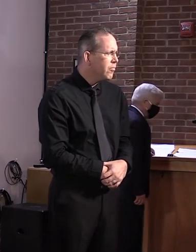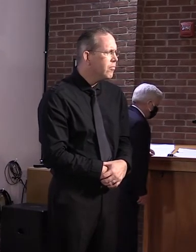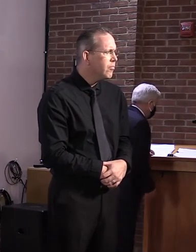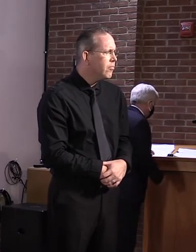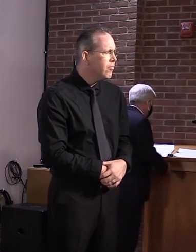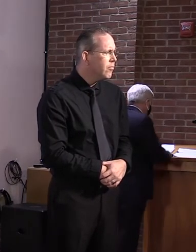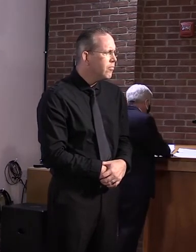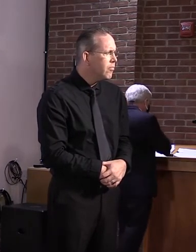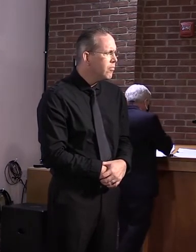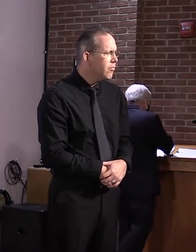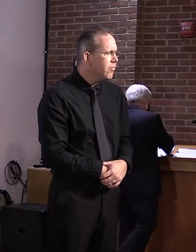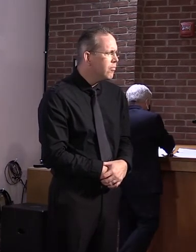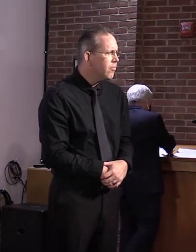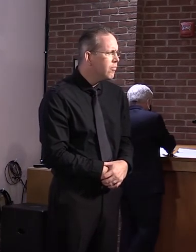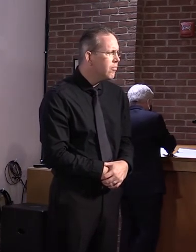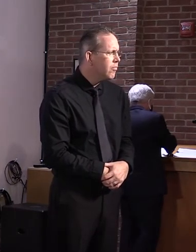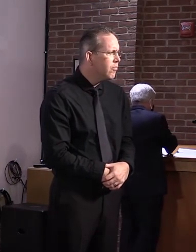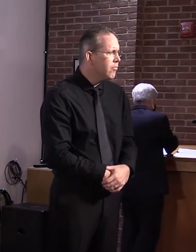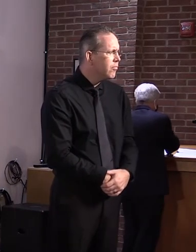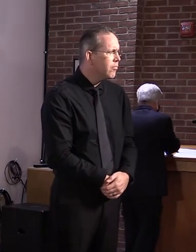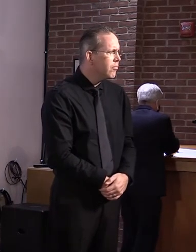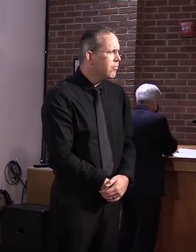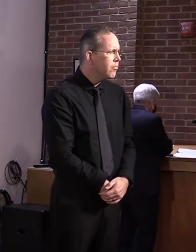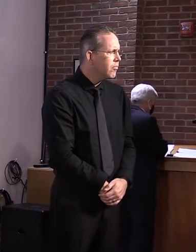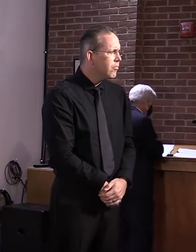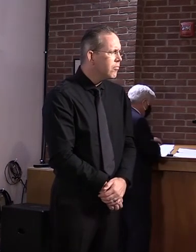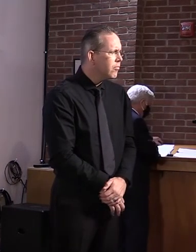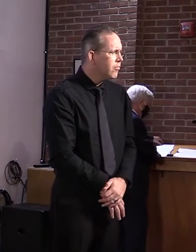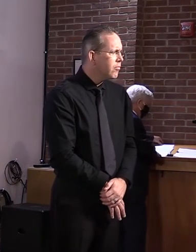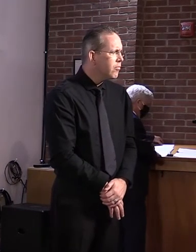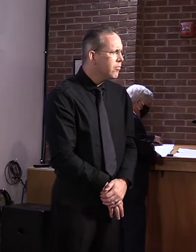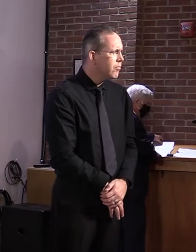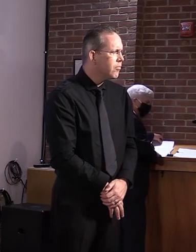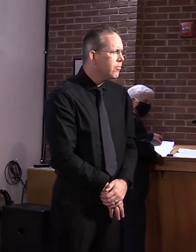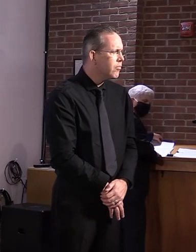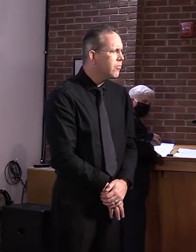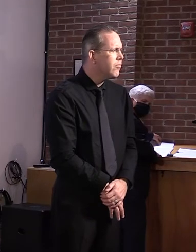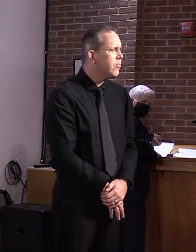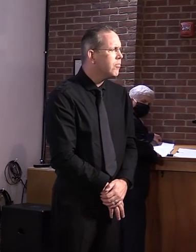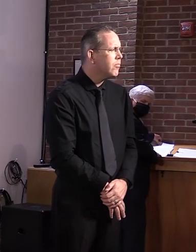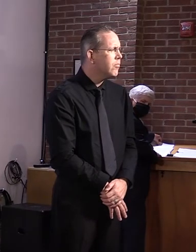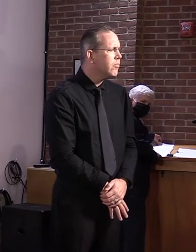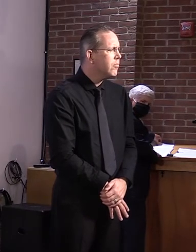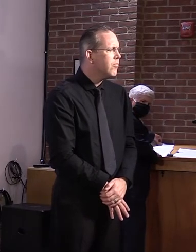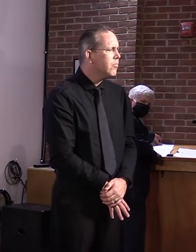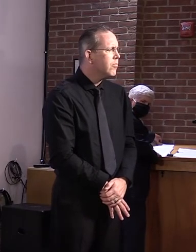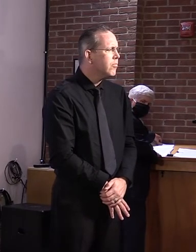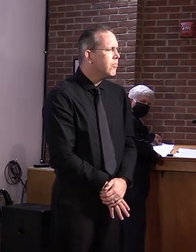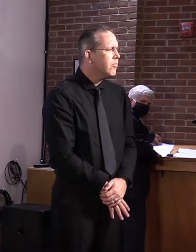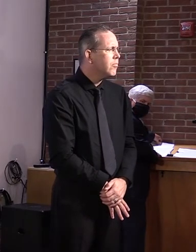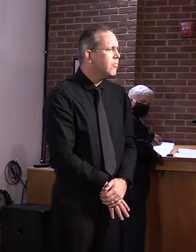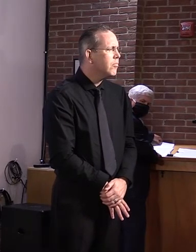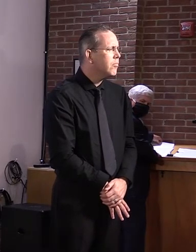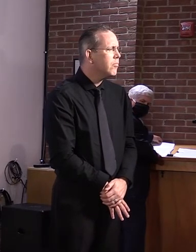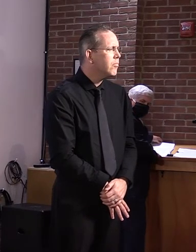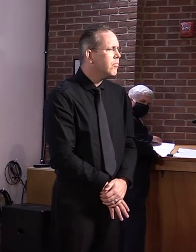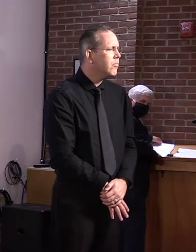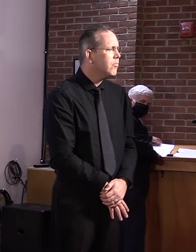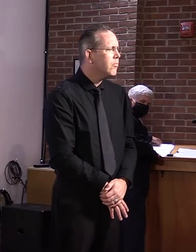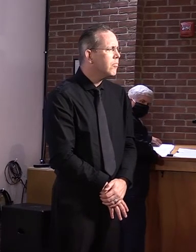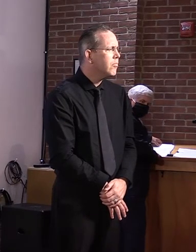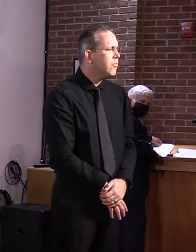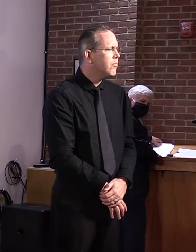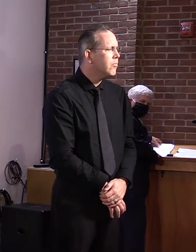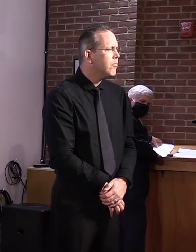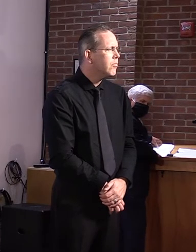sense of enrollment numbers for the fall. I'm wondering, is that an accurate representation for the state colleges, especially with respect to